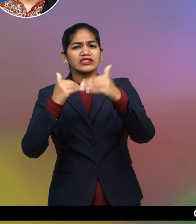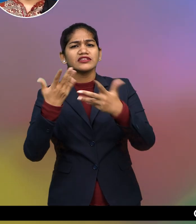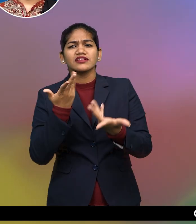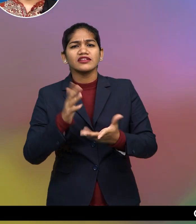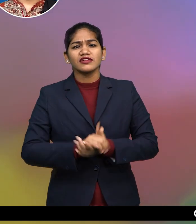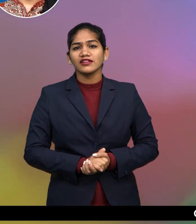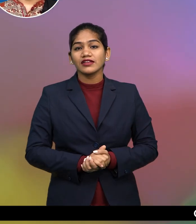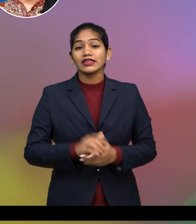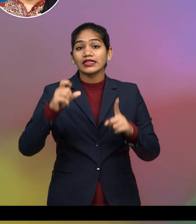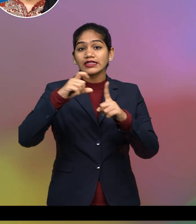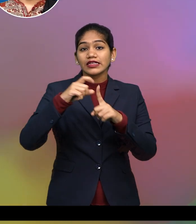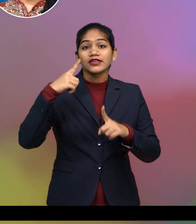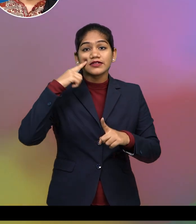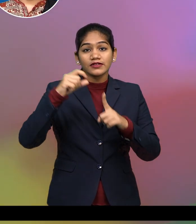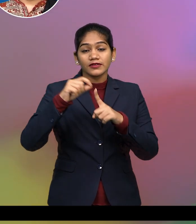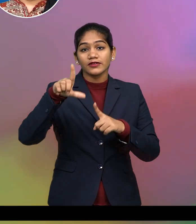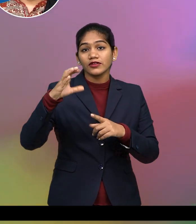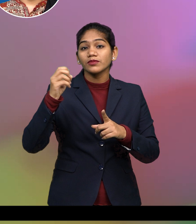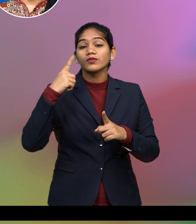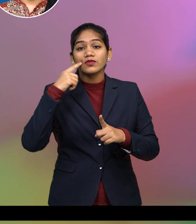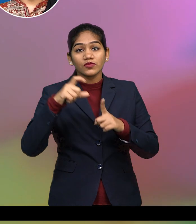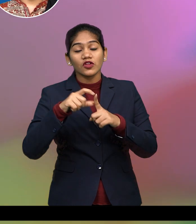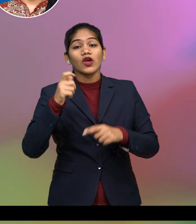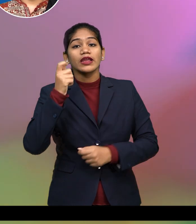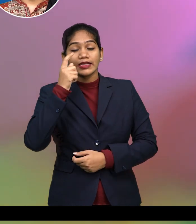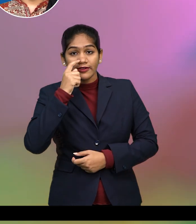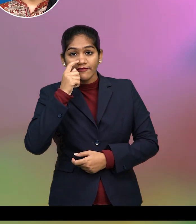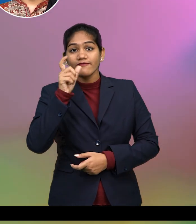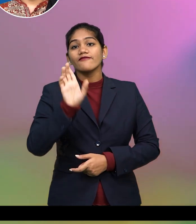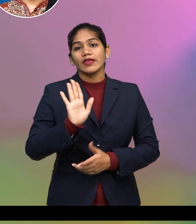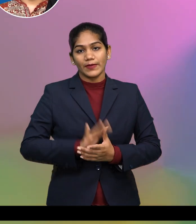developed into a diploid female.